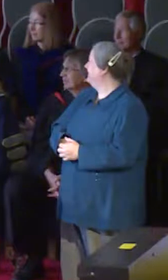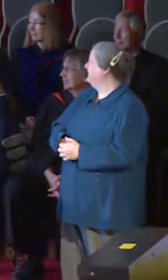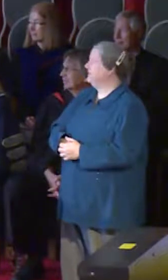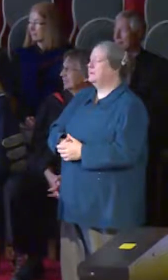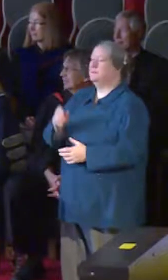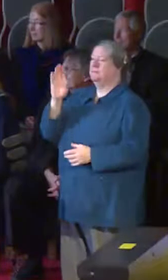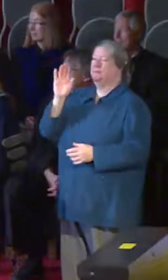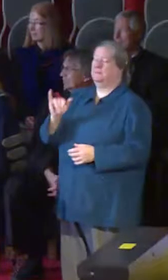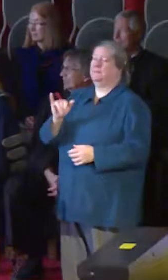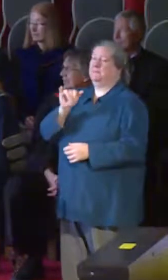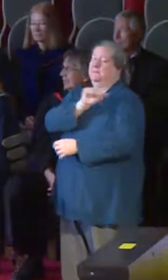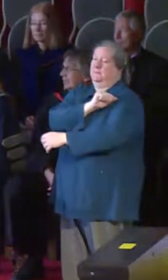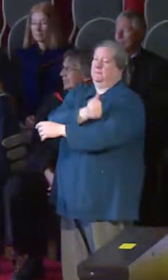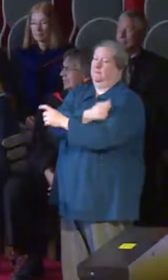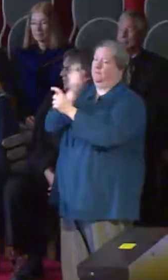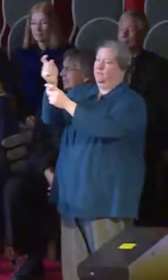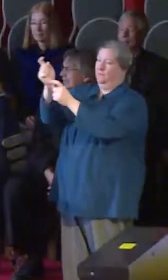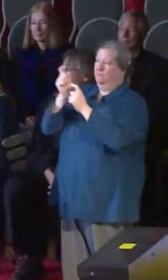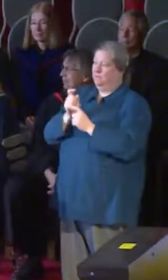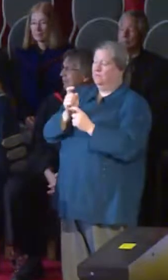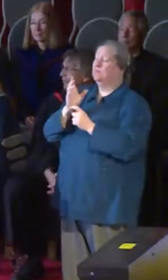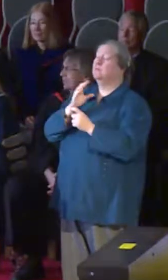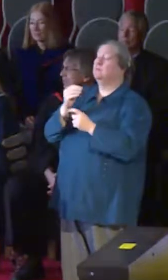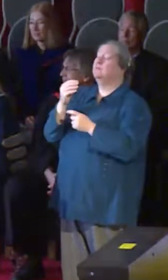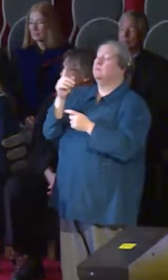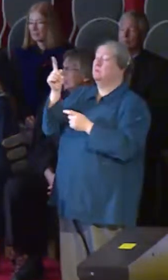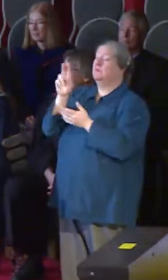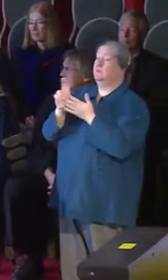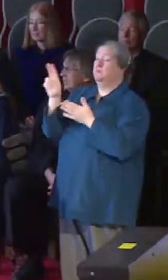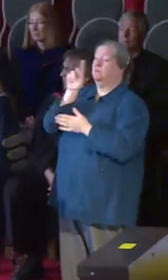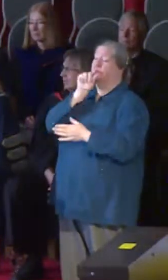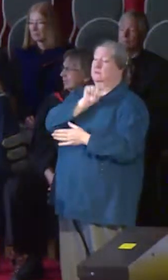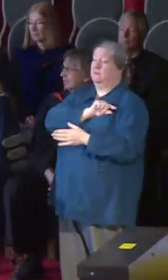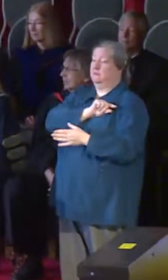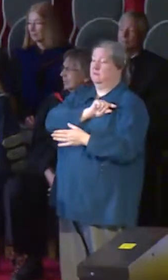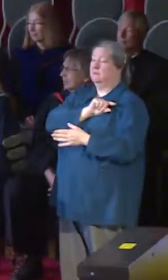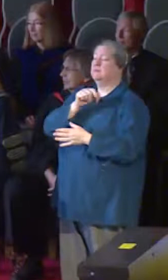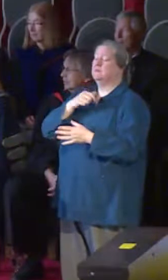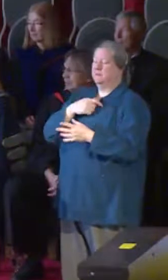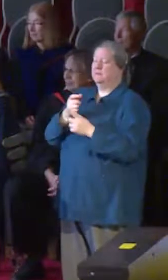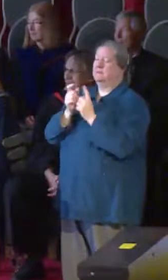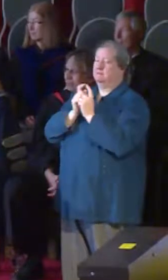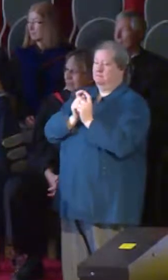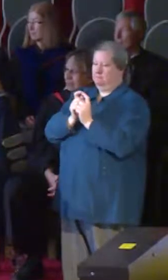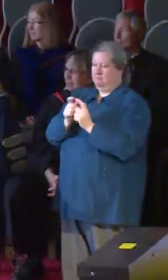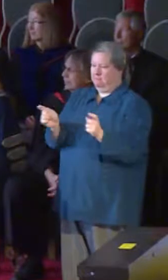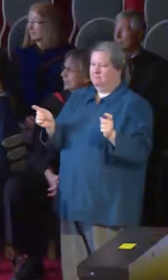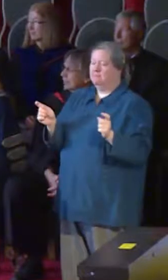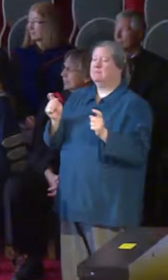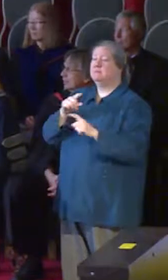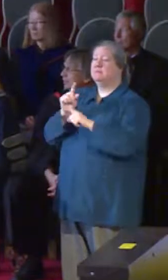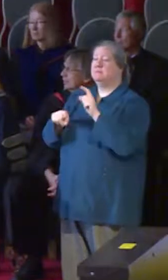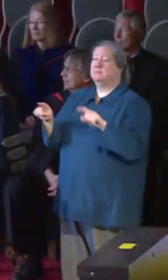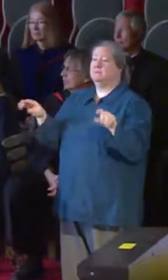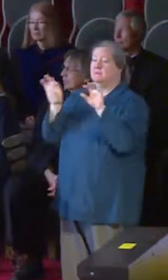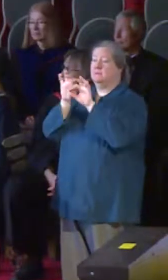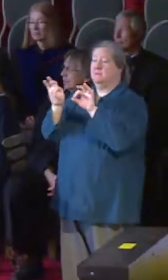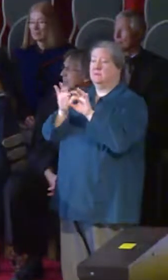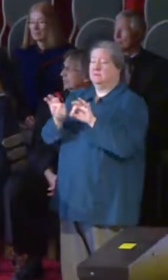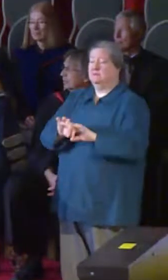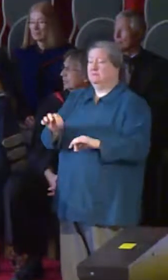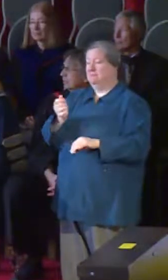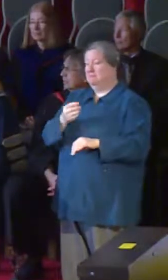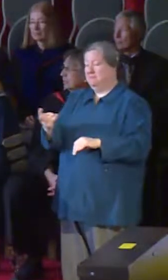By virtue of the authority vested in me and in the University of Guelph, I confer the various and several degrees